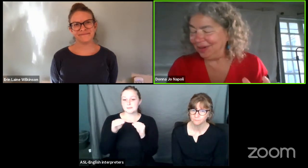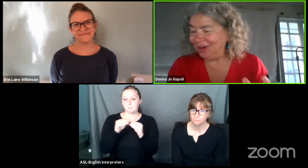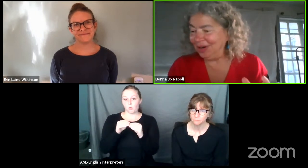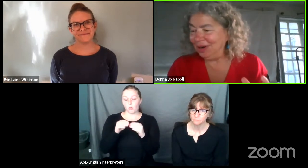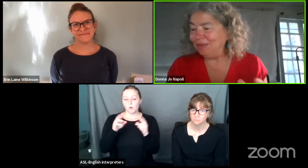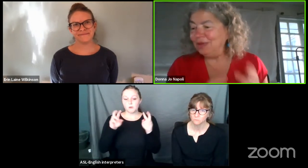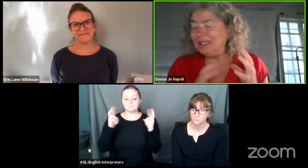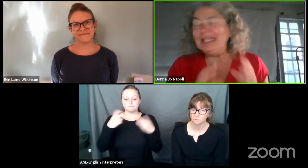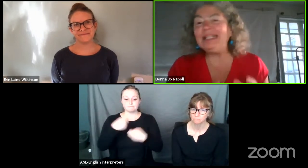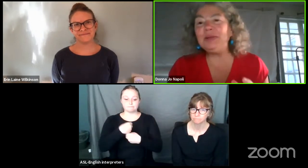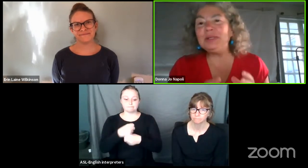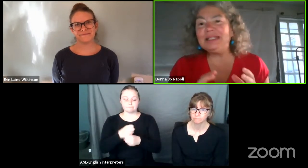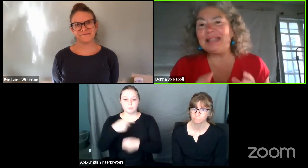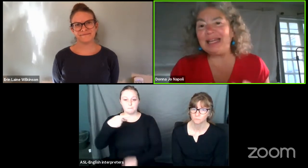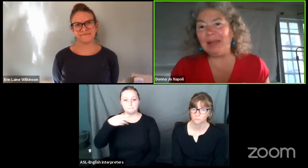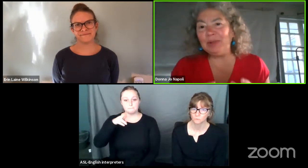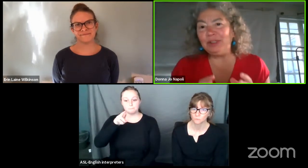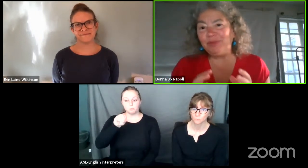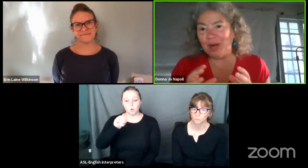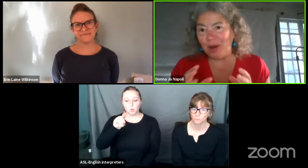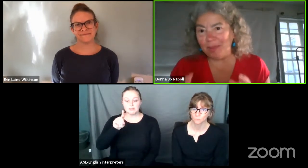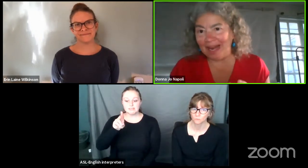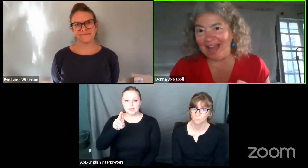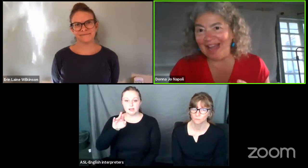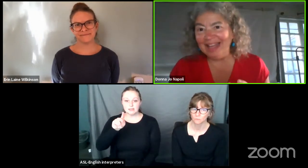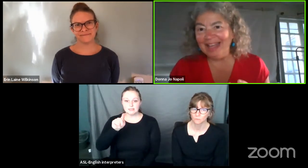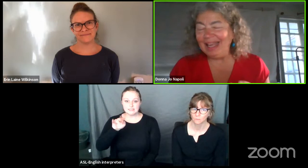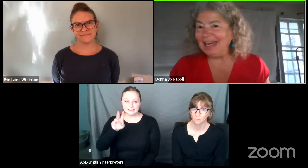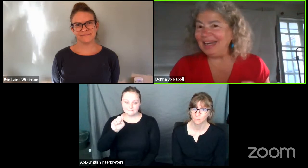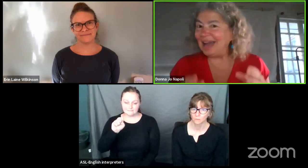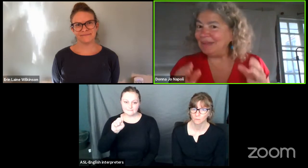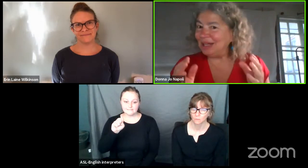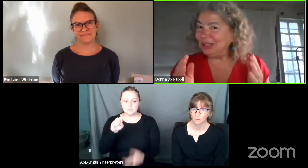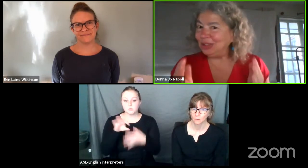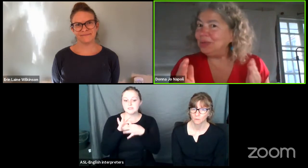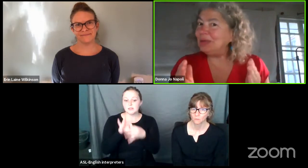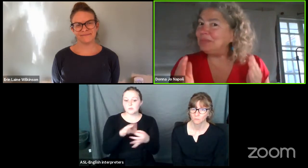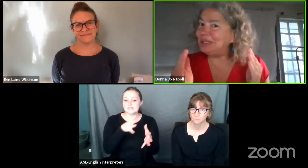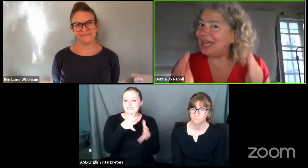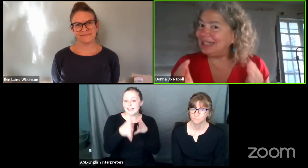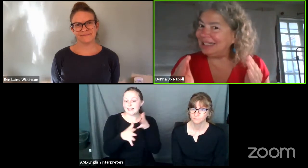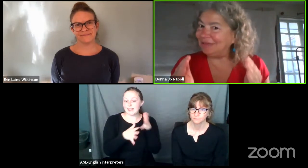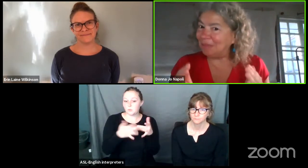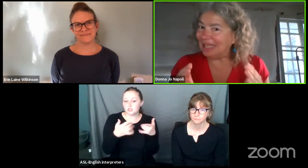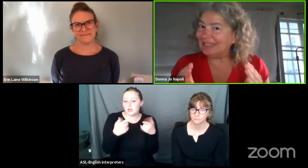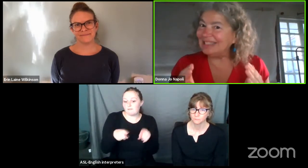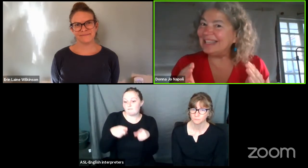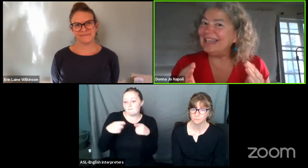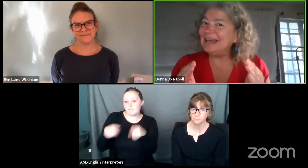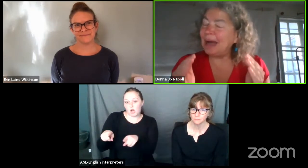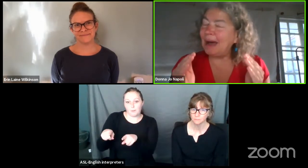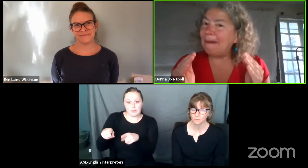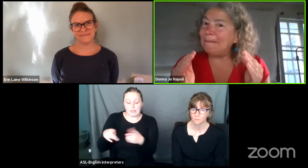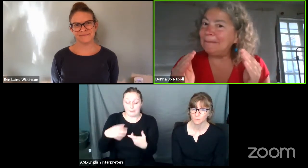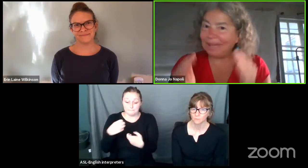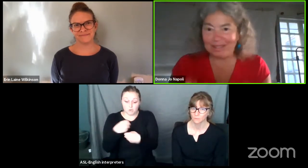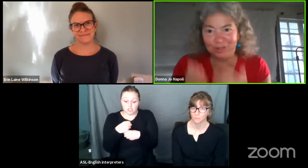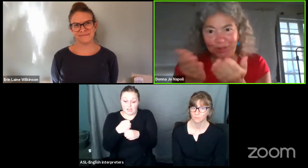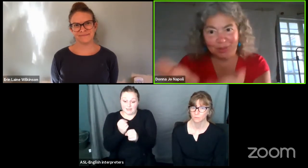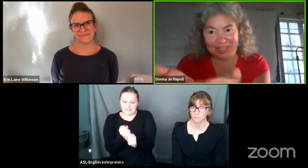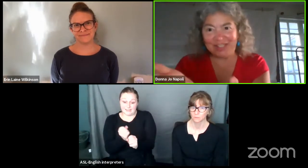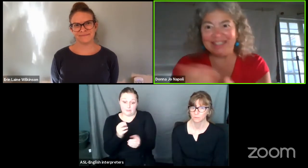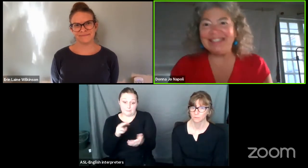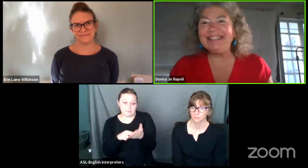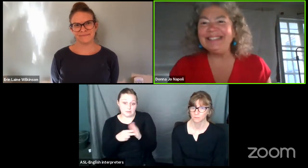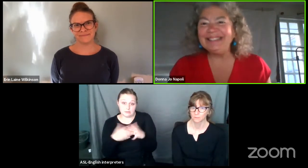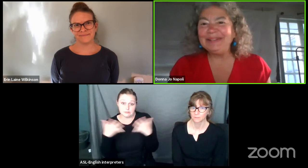productive for dealing with sign language phenomena? And I'm not sure what productive means, but it's